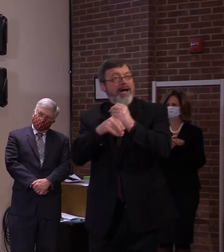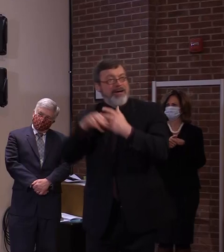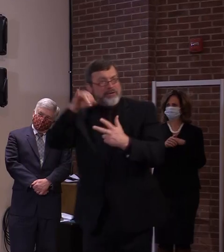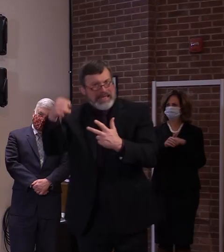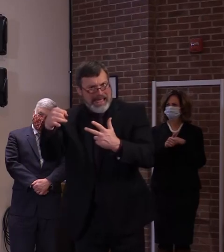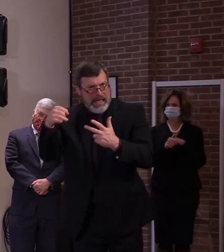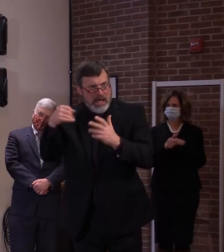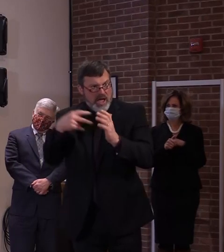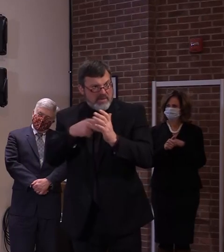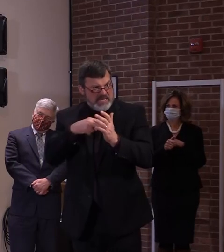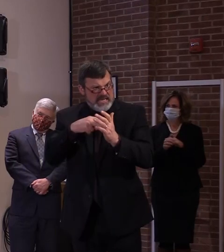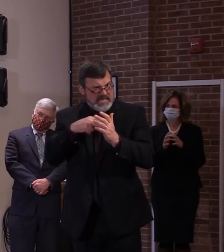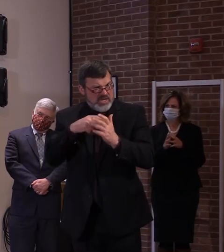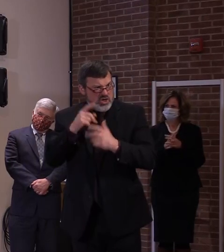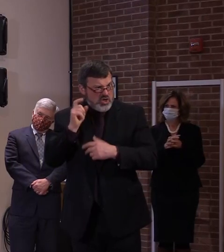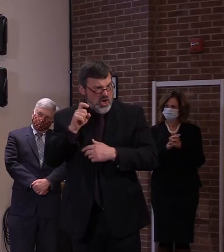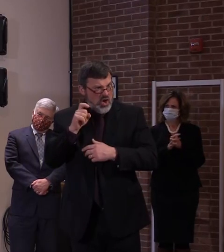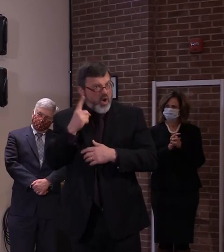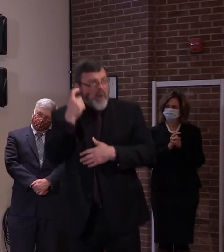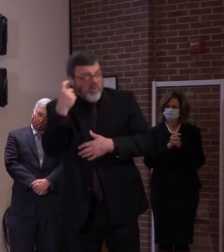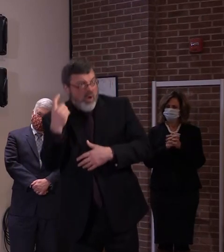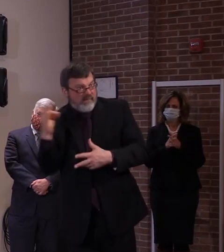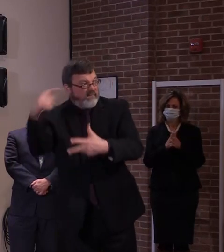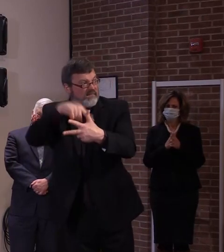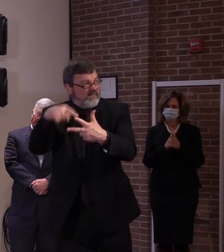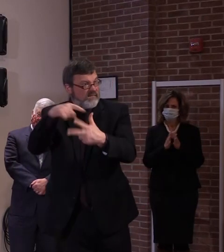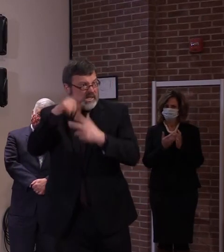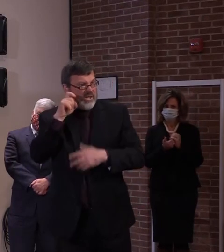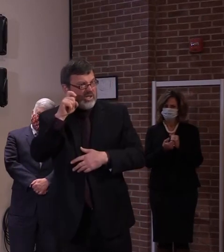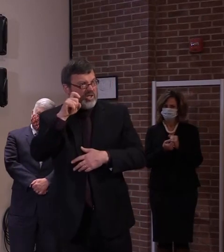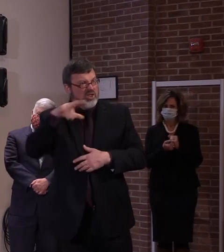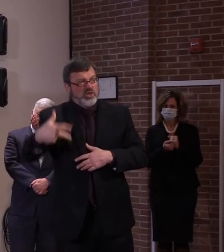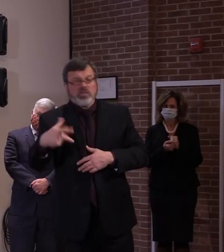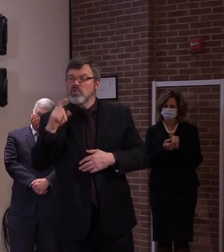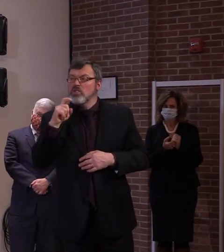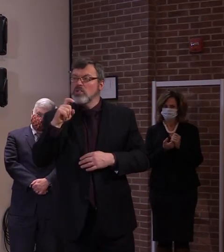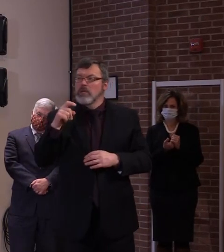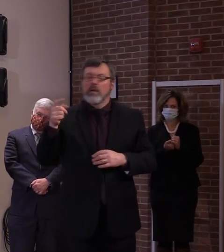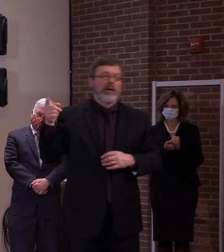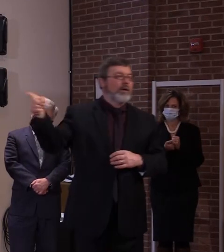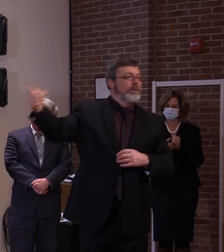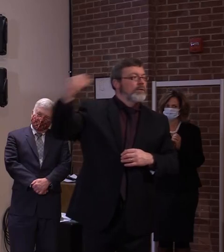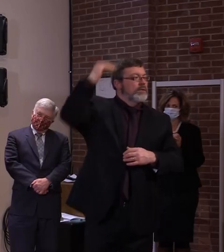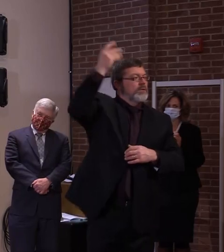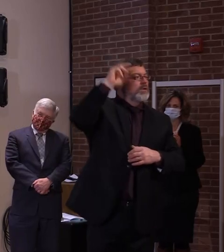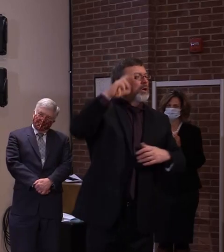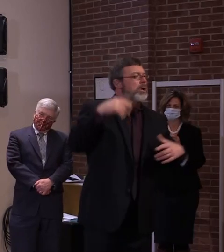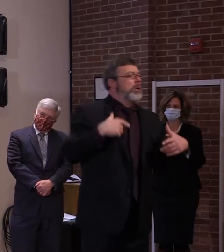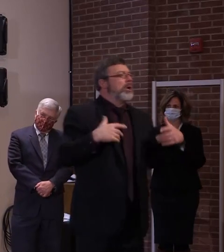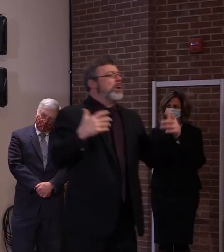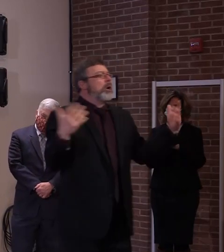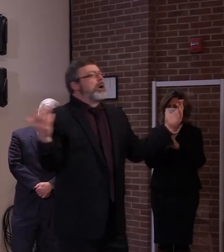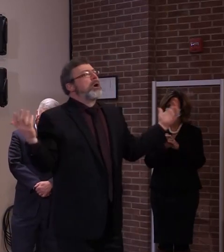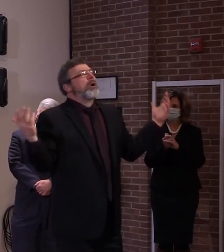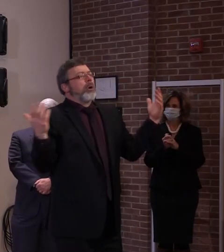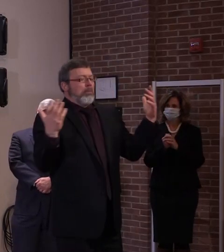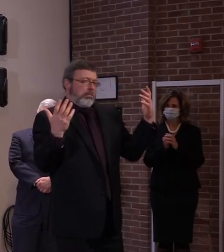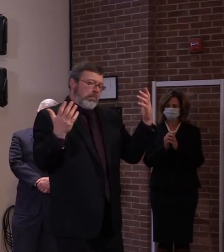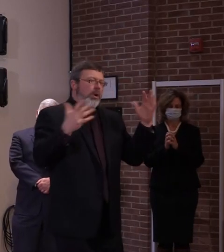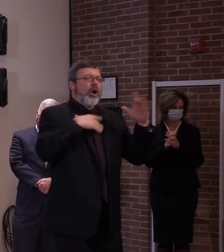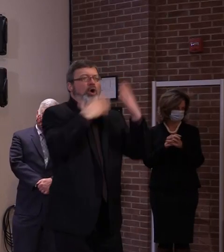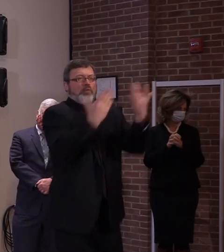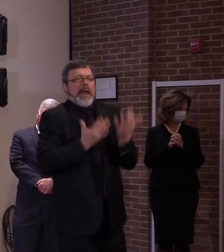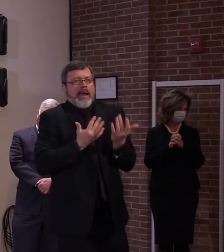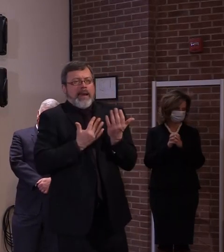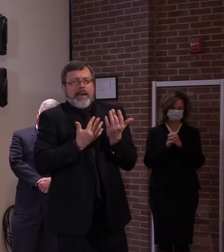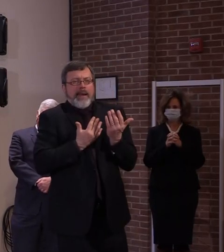would probably say that they should wait the two-month period afterwards, because the reality is your